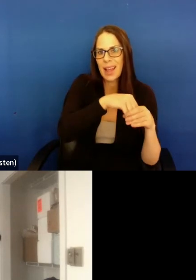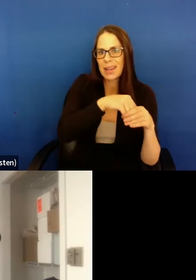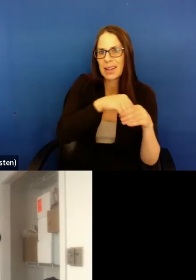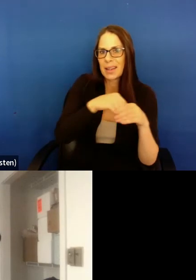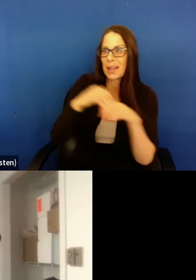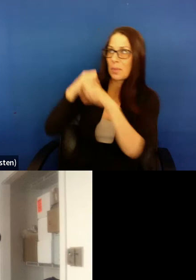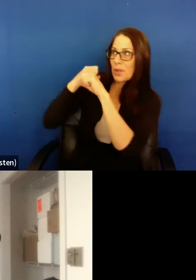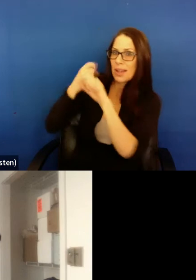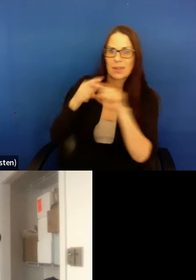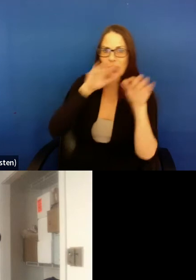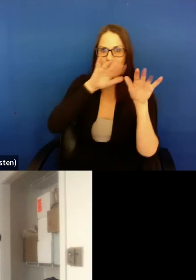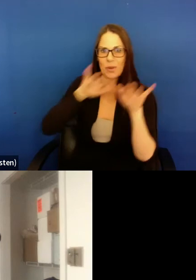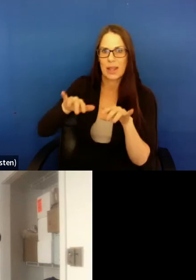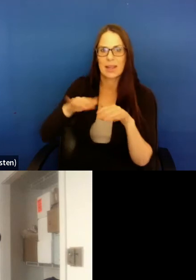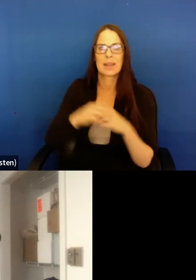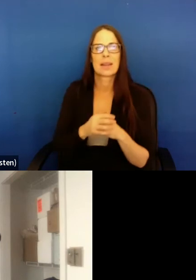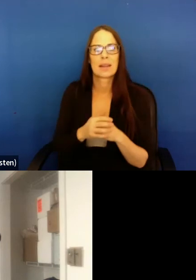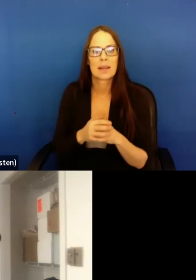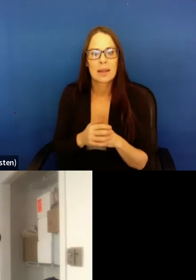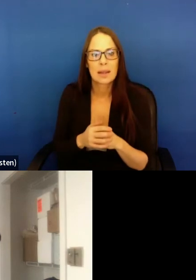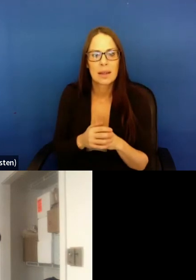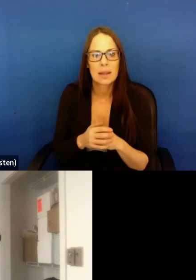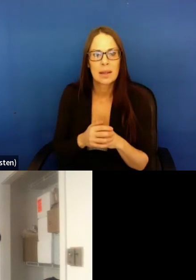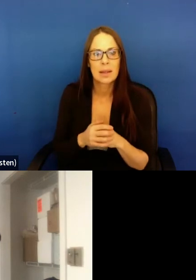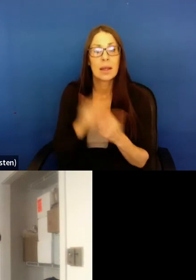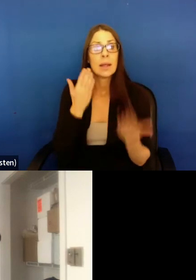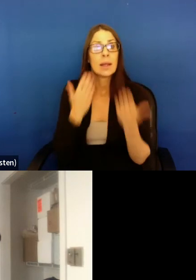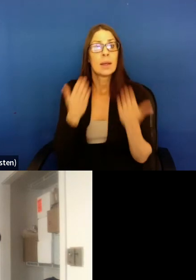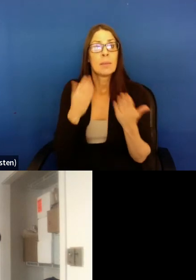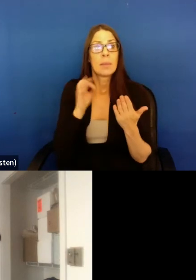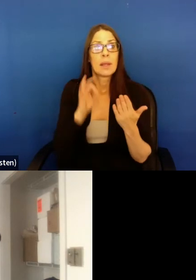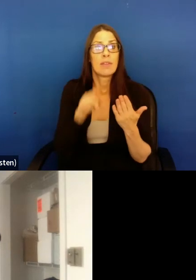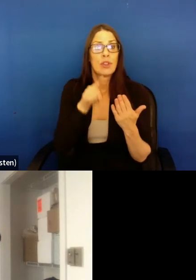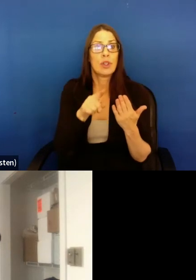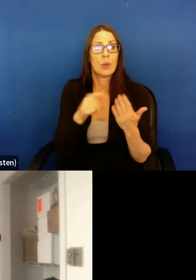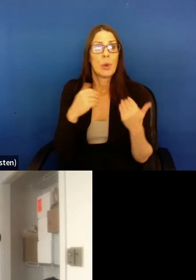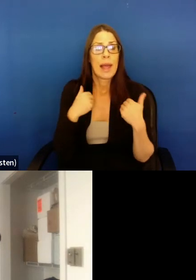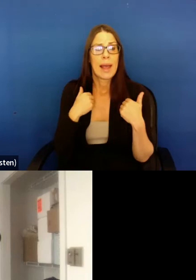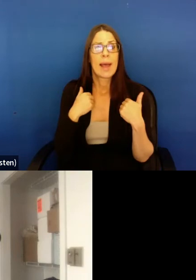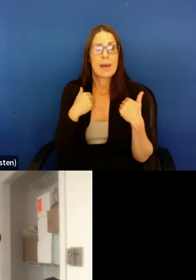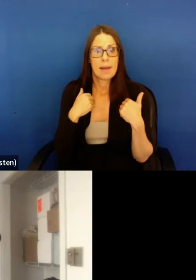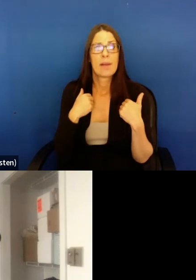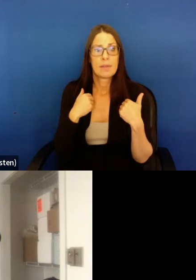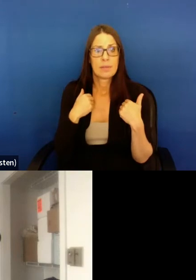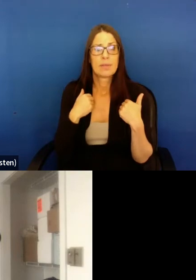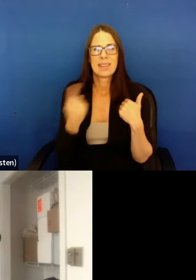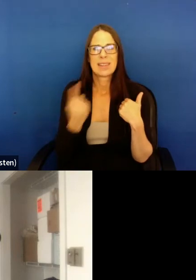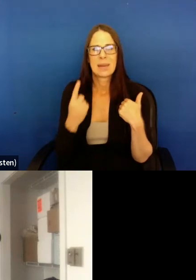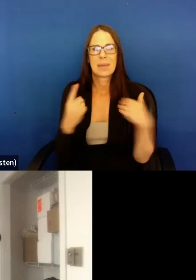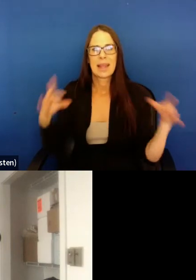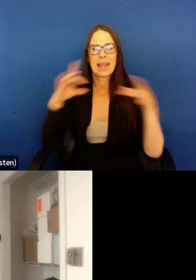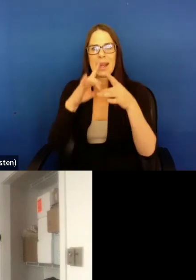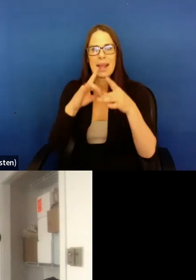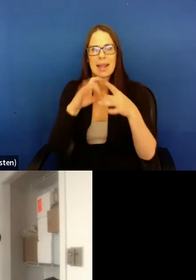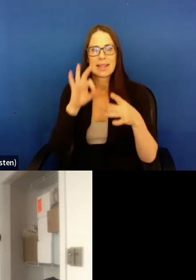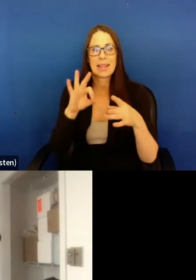mind, designing new buildings as ways to get through. So if you have an accessible entrance on one side and not on the other, that doesn't help.